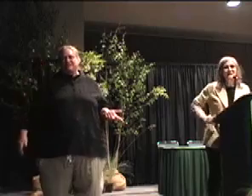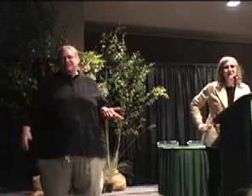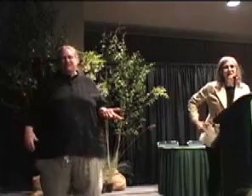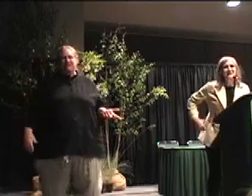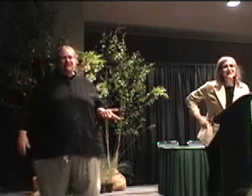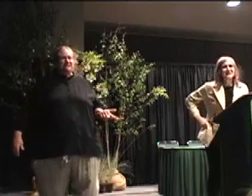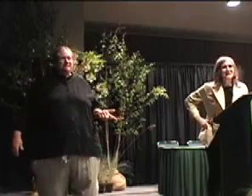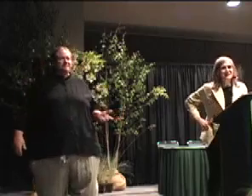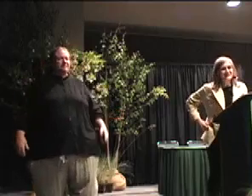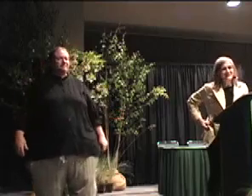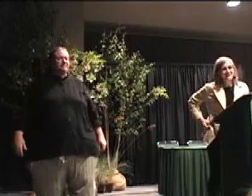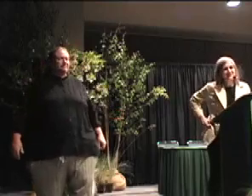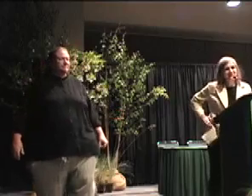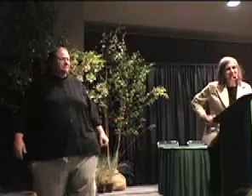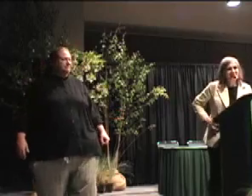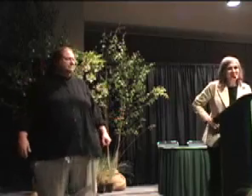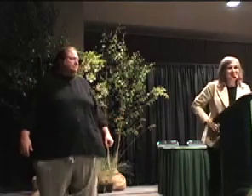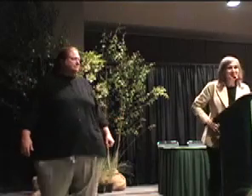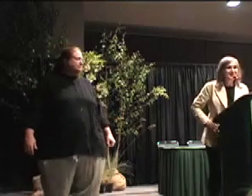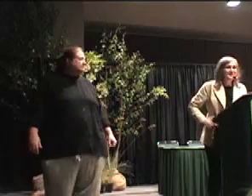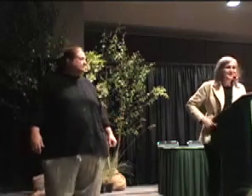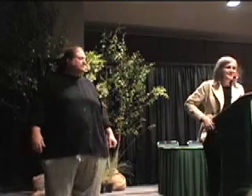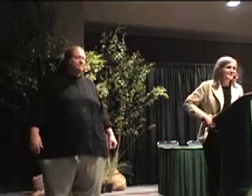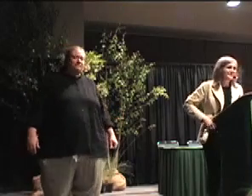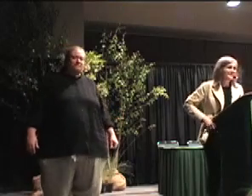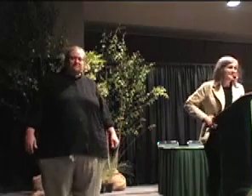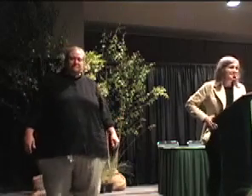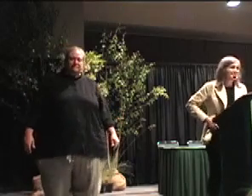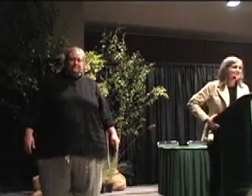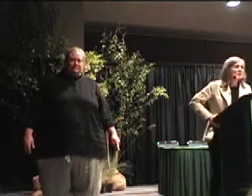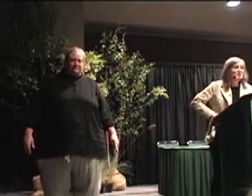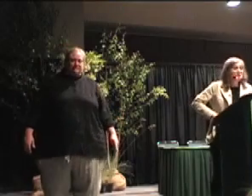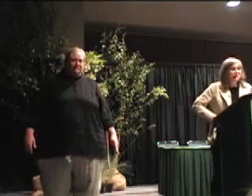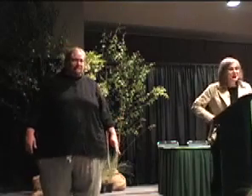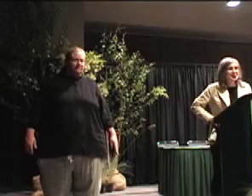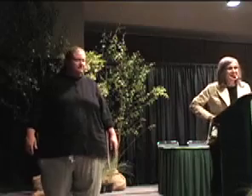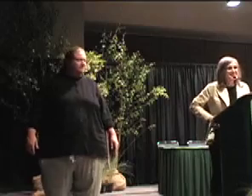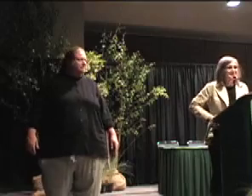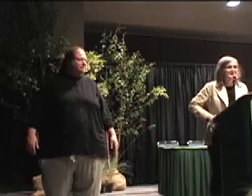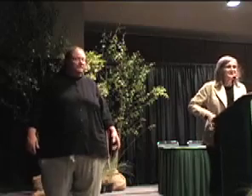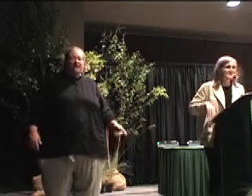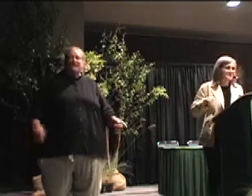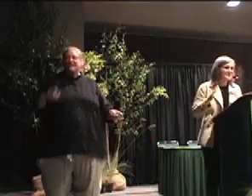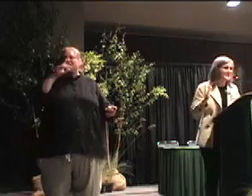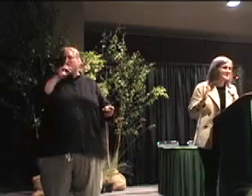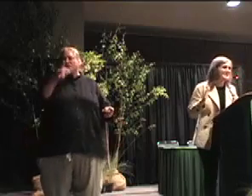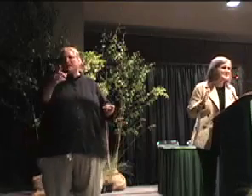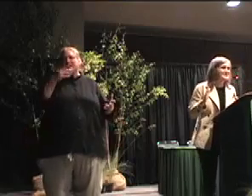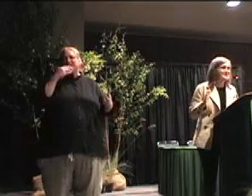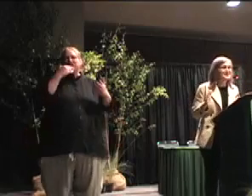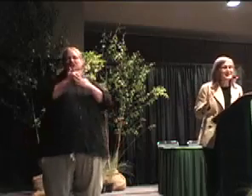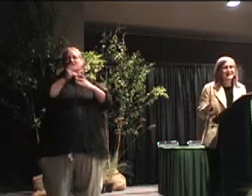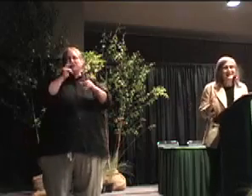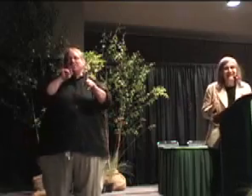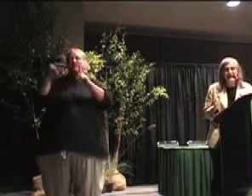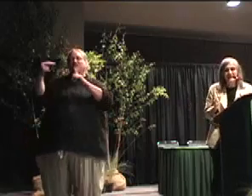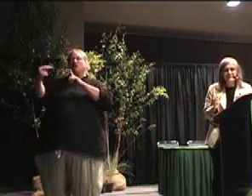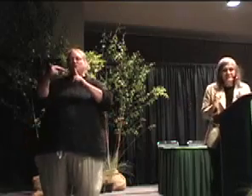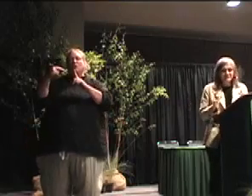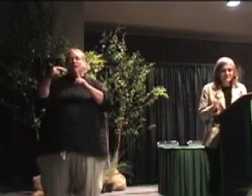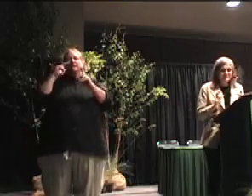really is a good view of the convention floor.